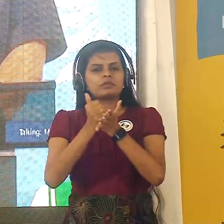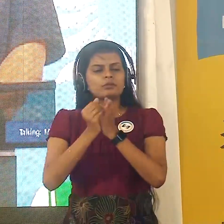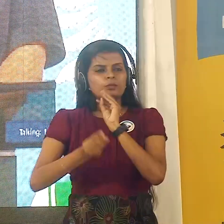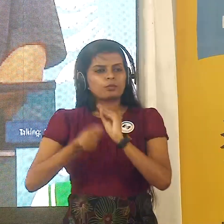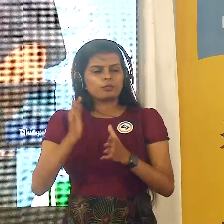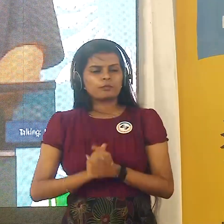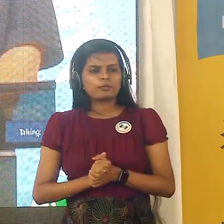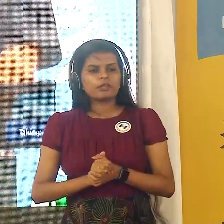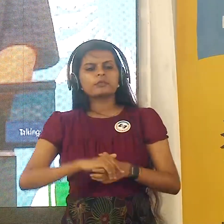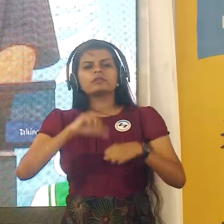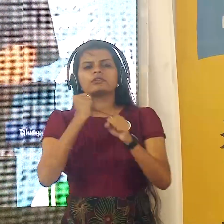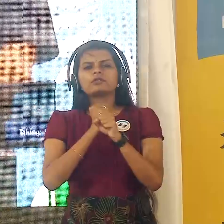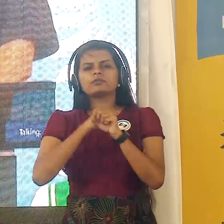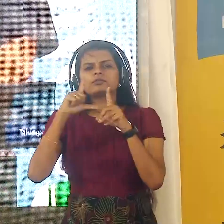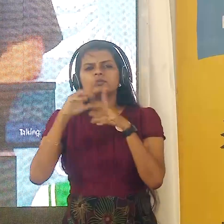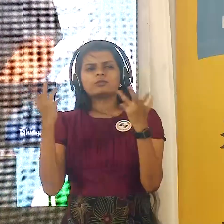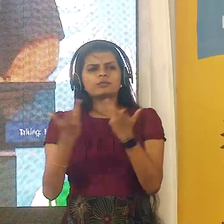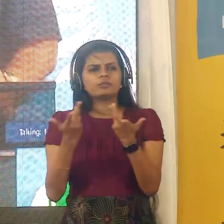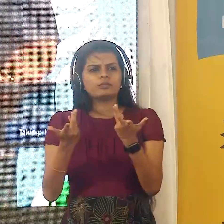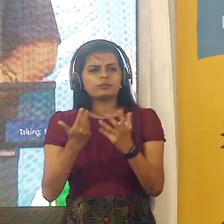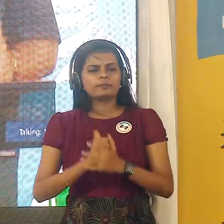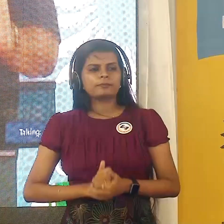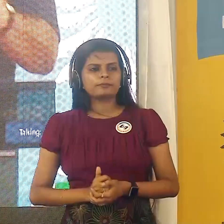The government believes that